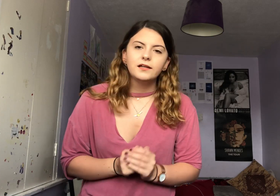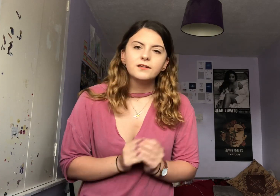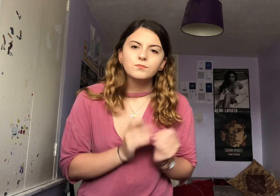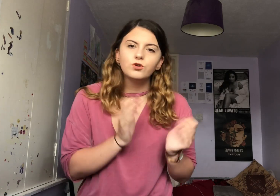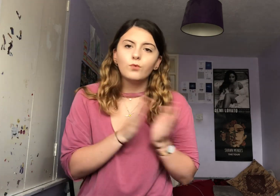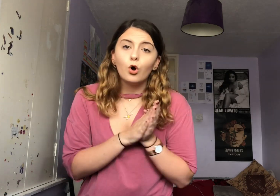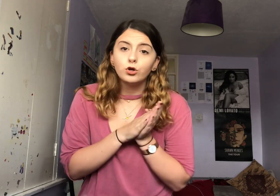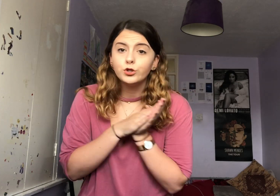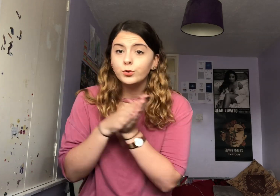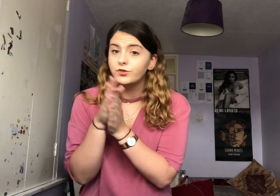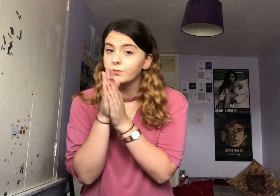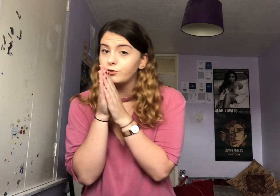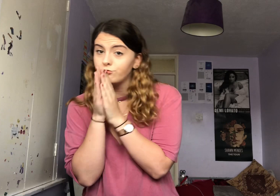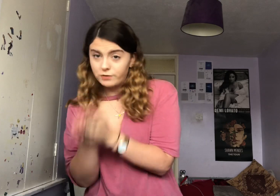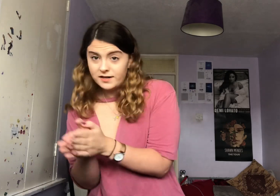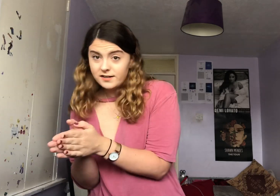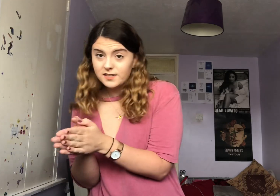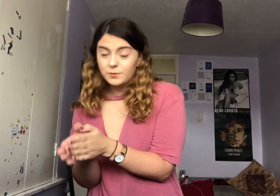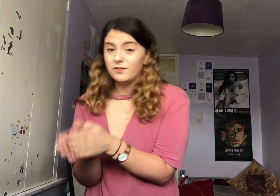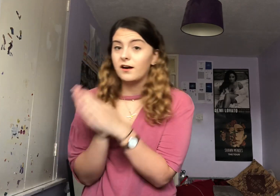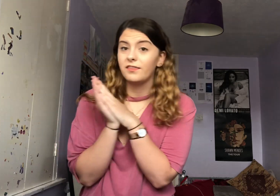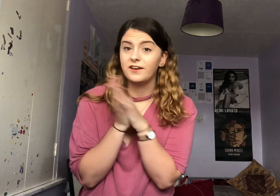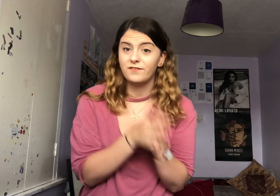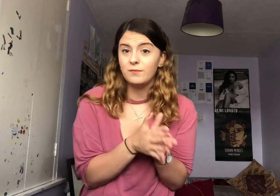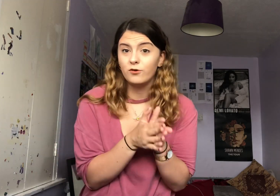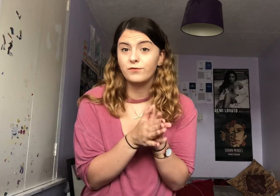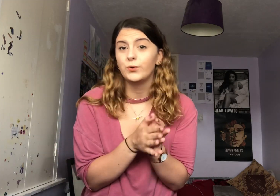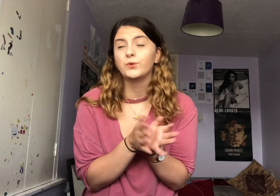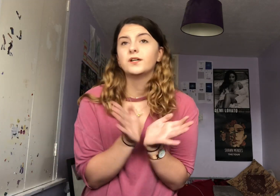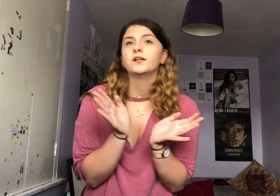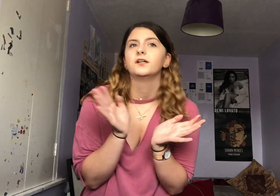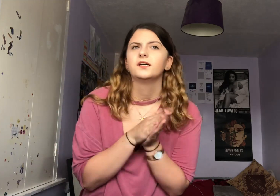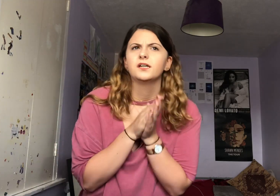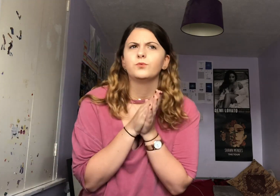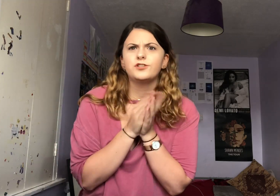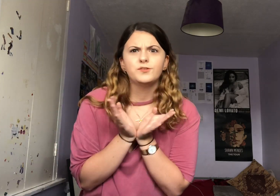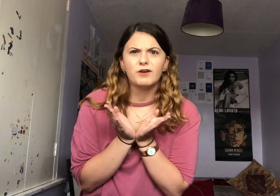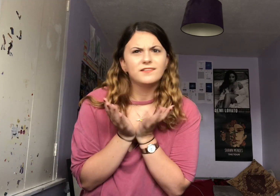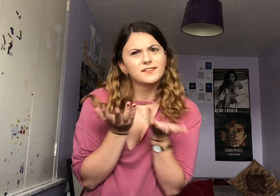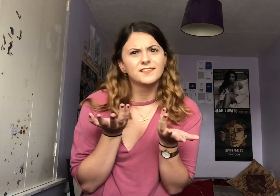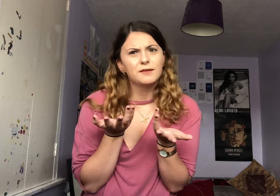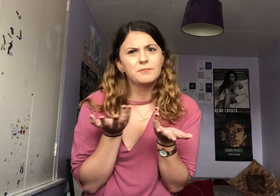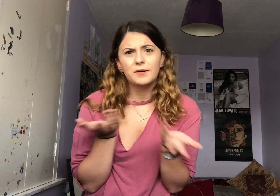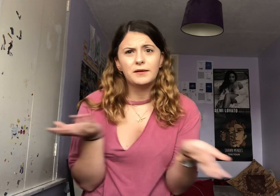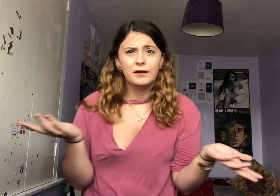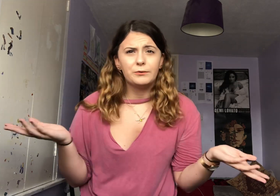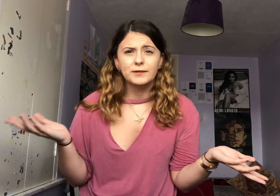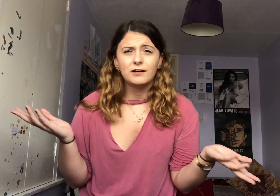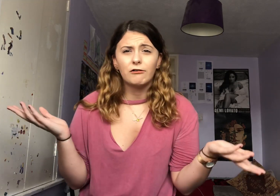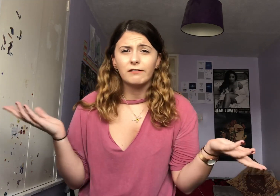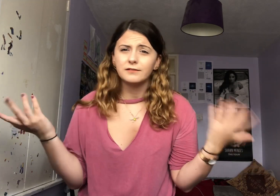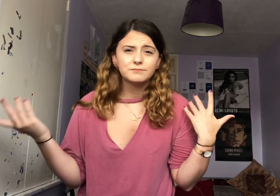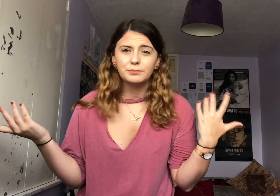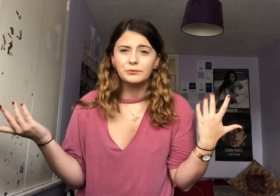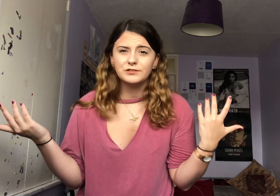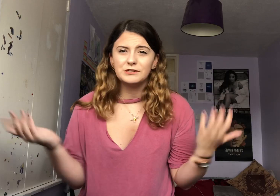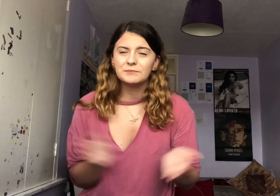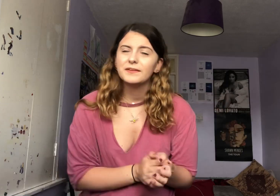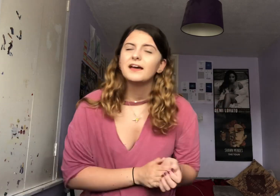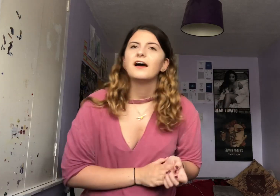Let's move on to some drinks because I can't think of any more food, which is surprising because I'm like always hungry, but what's new?